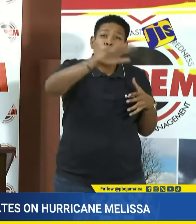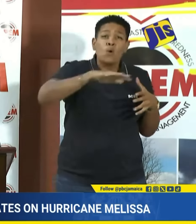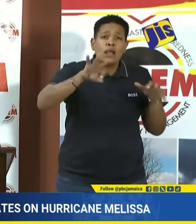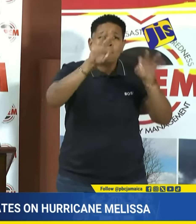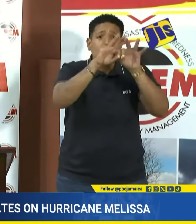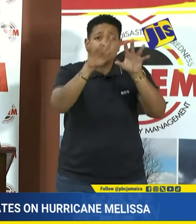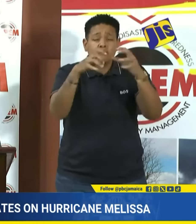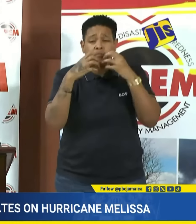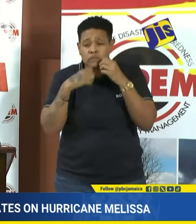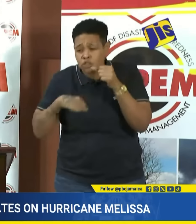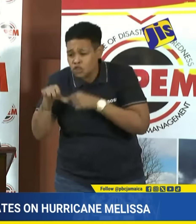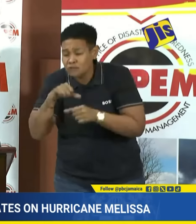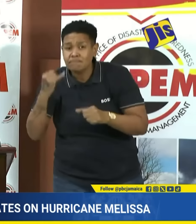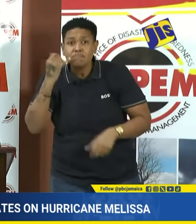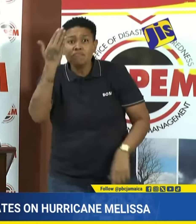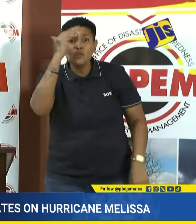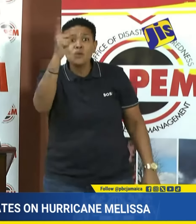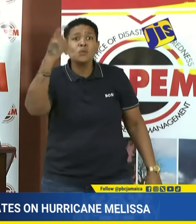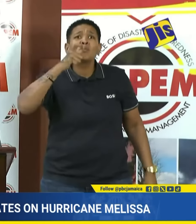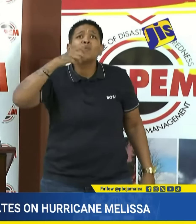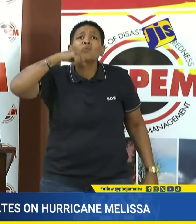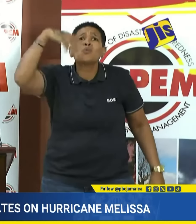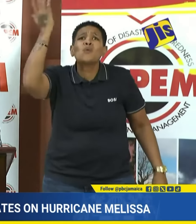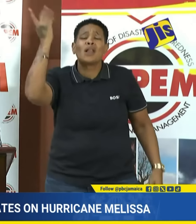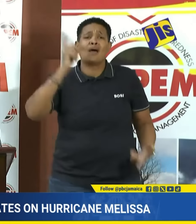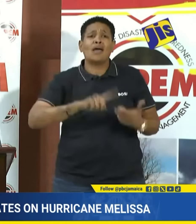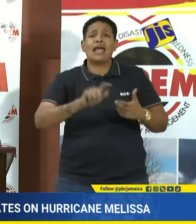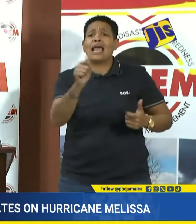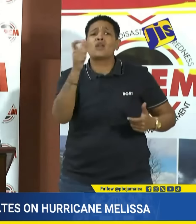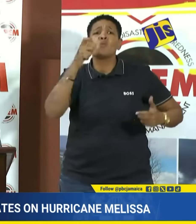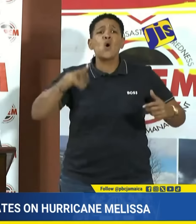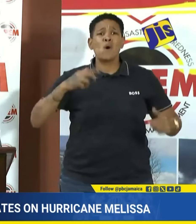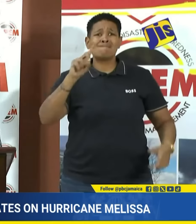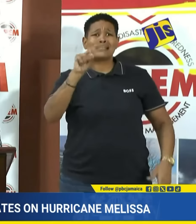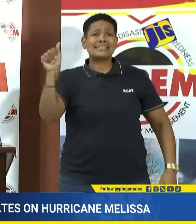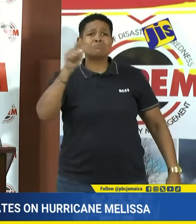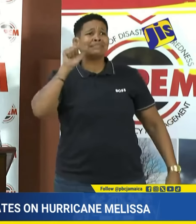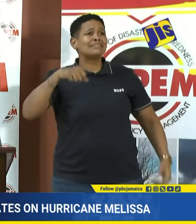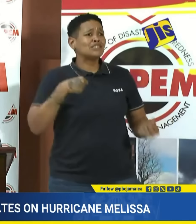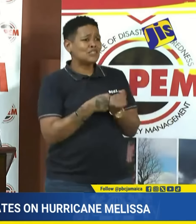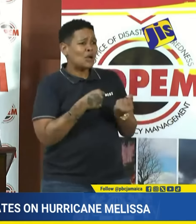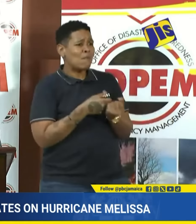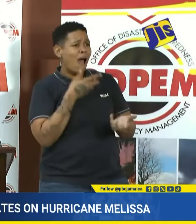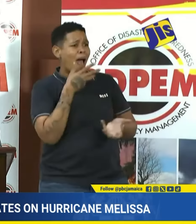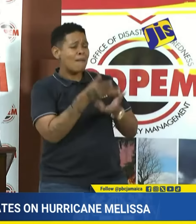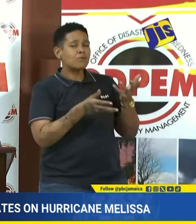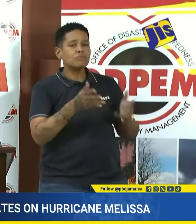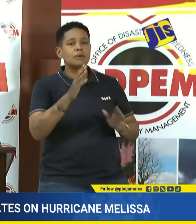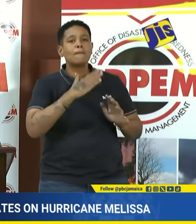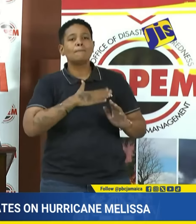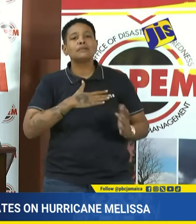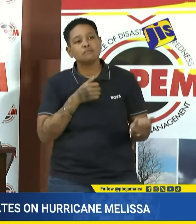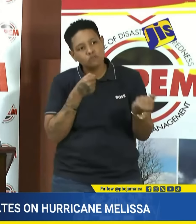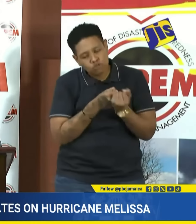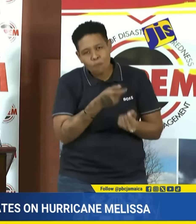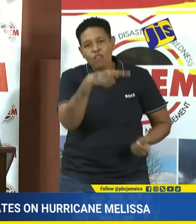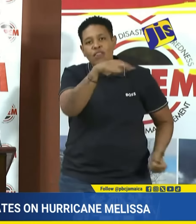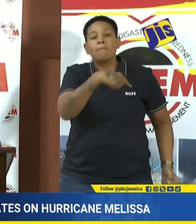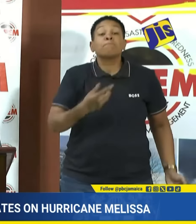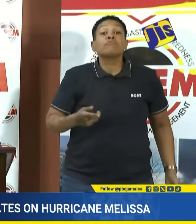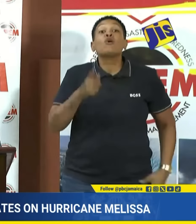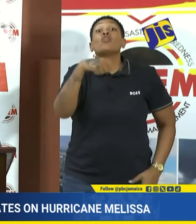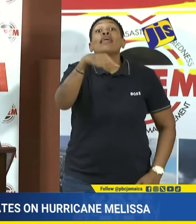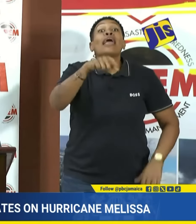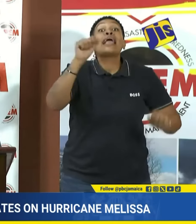take care of everyone. If you know anyone who's elderly, anyone who has a disability needs support, please reach out to them so